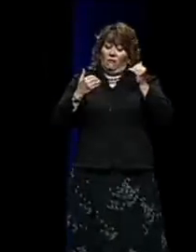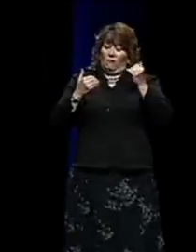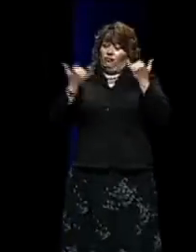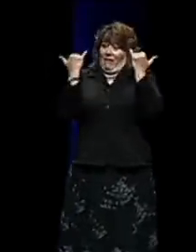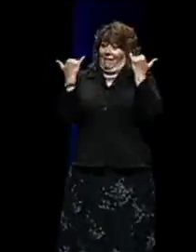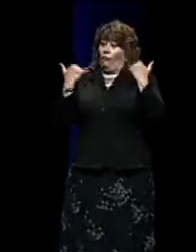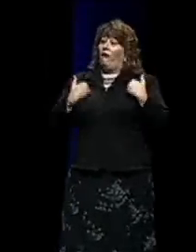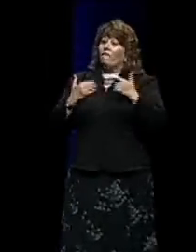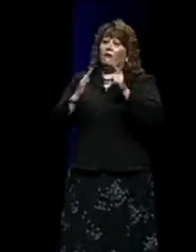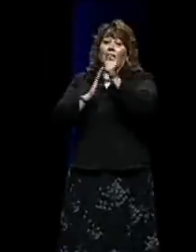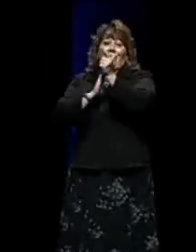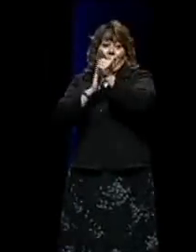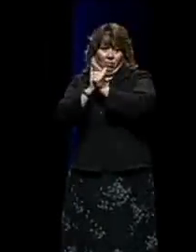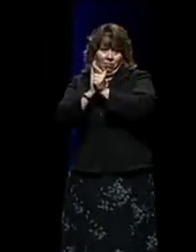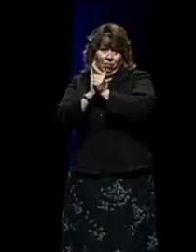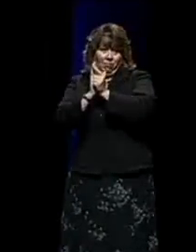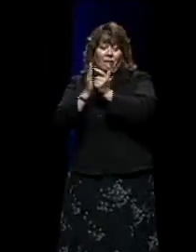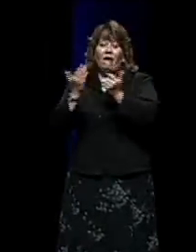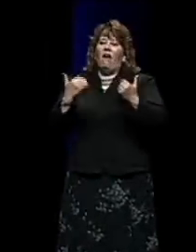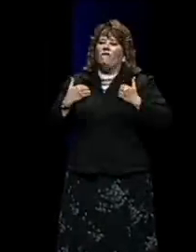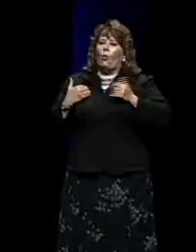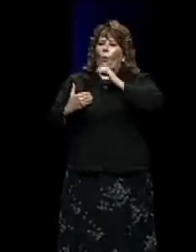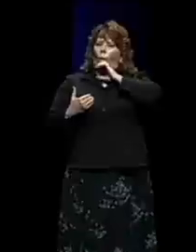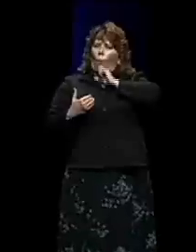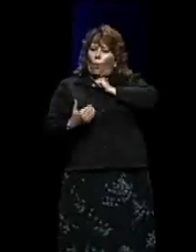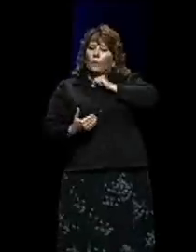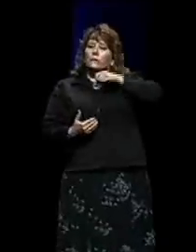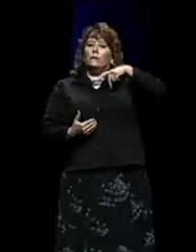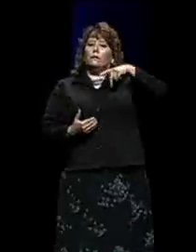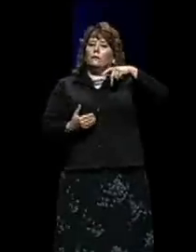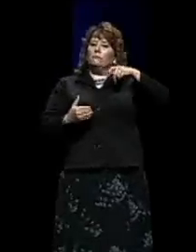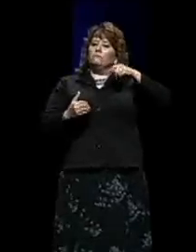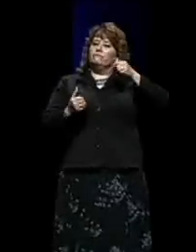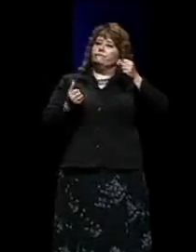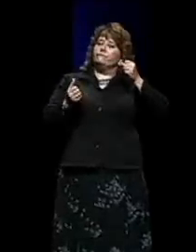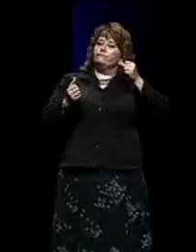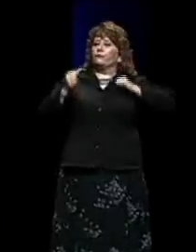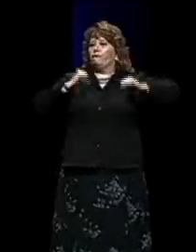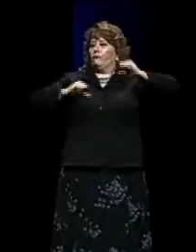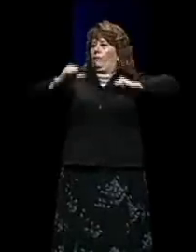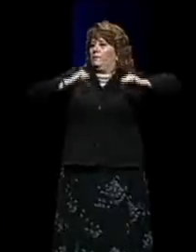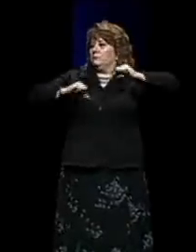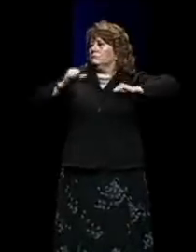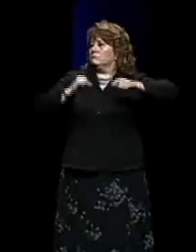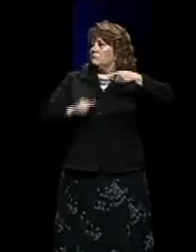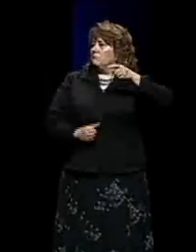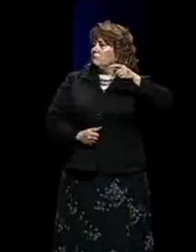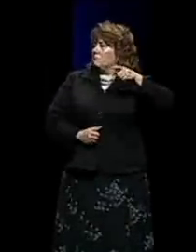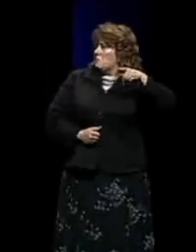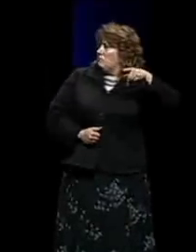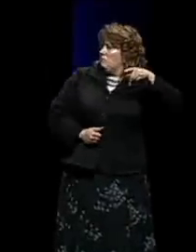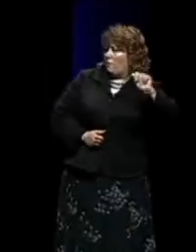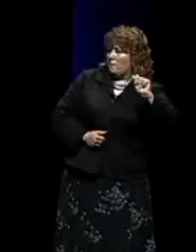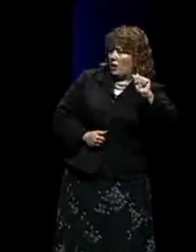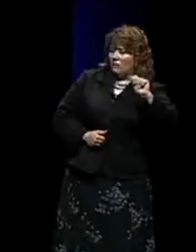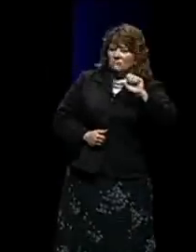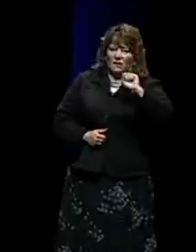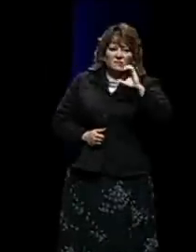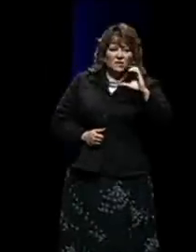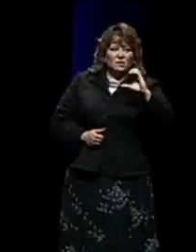and specialist level certifications? We currently have legal certifications. There is an old